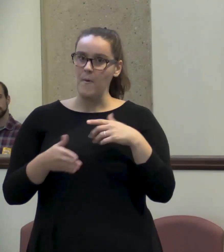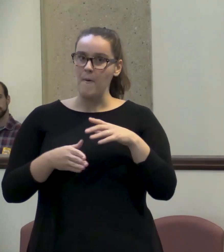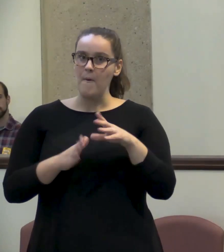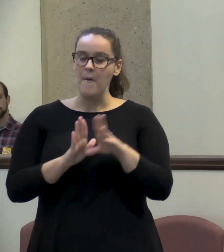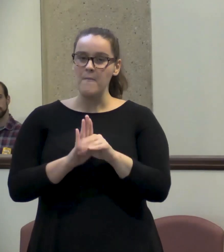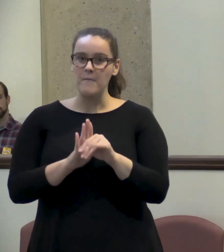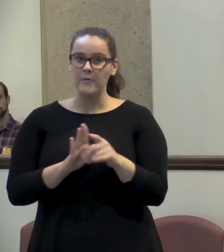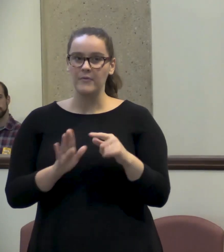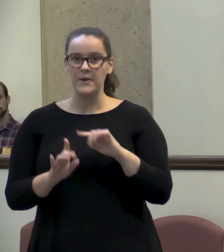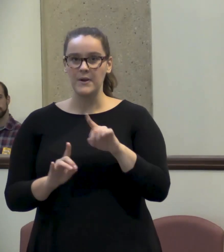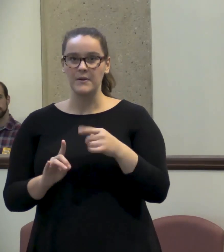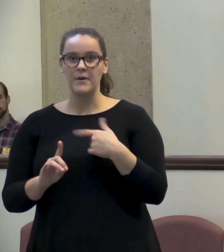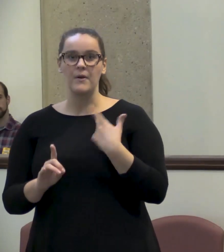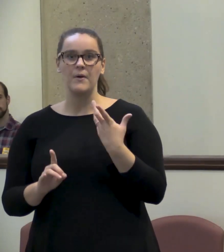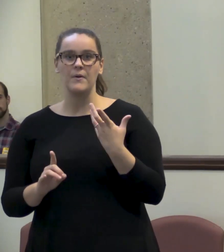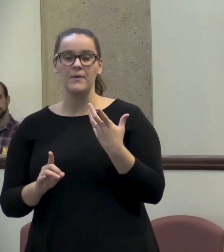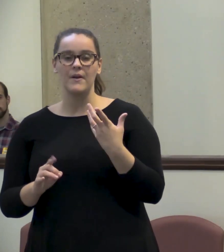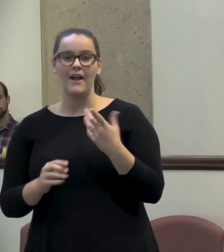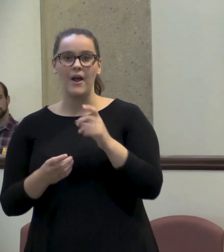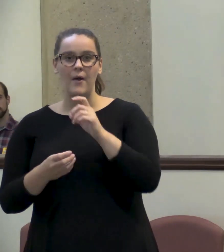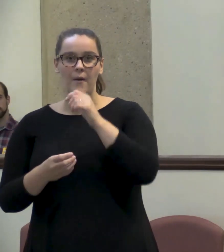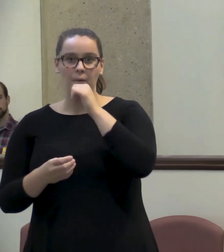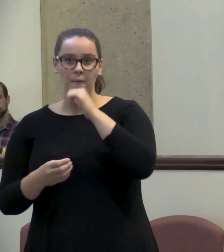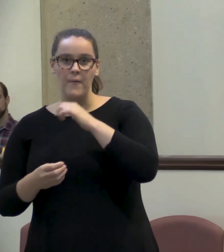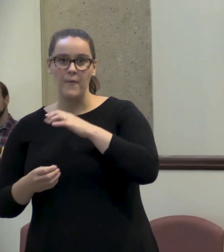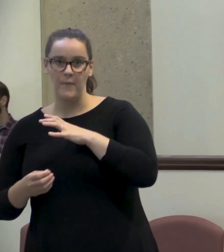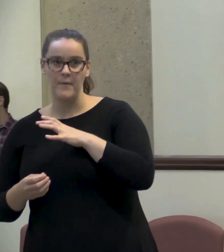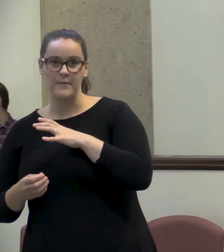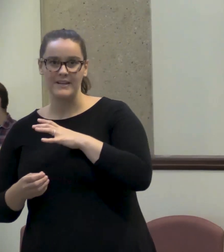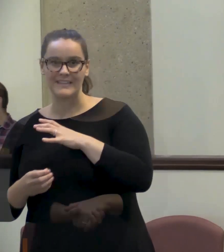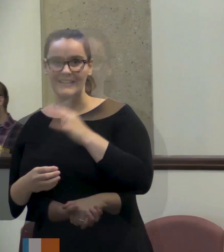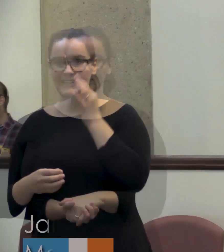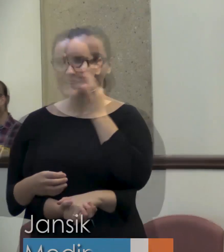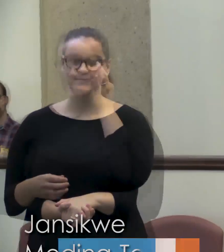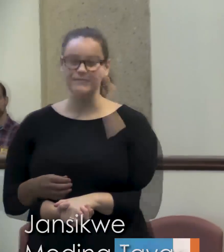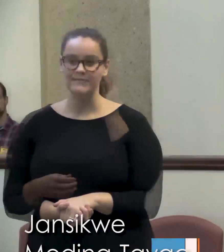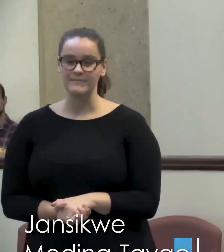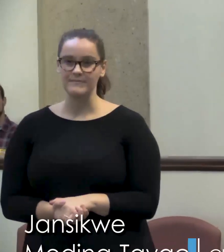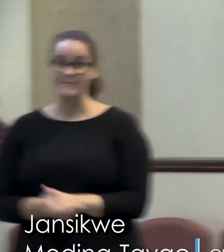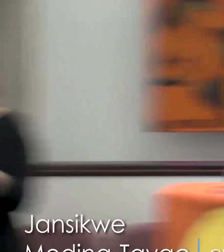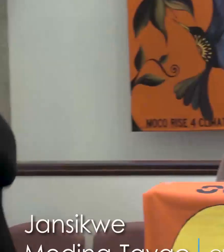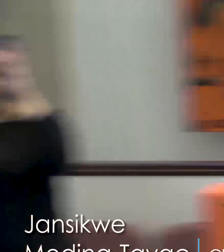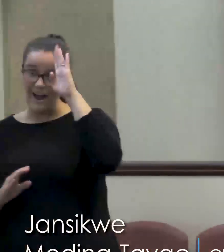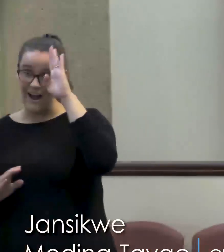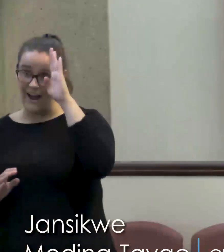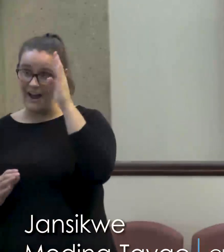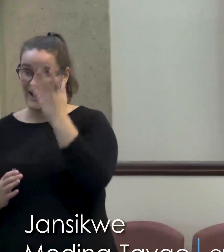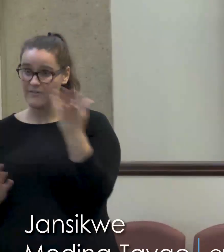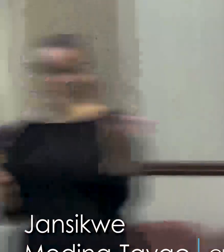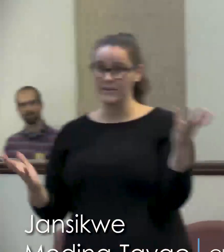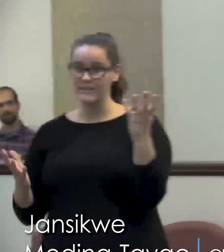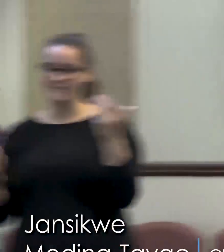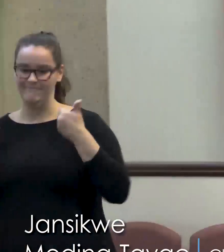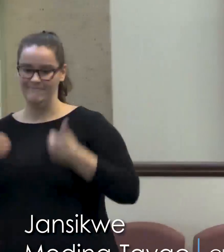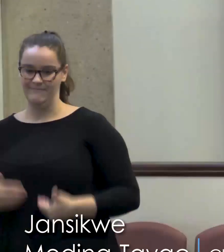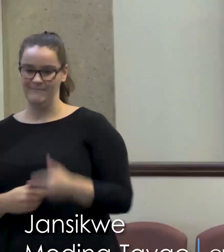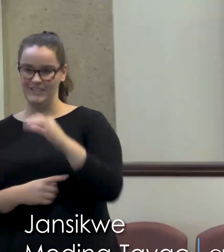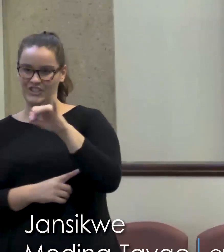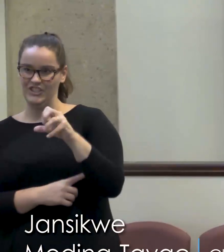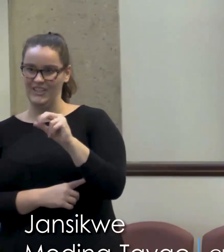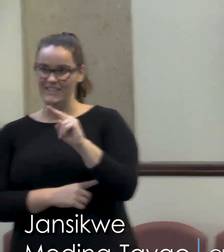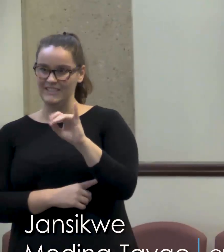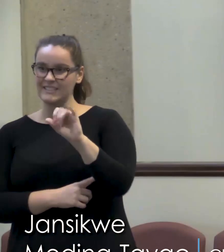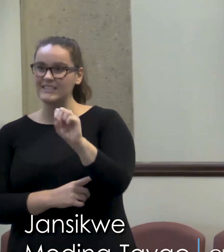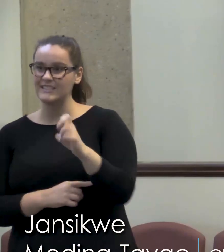very excited to introduce our next speaker, Jansi. Hi everyone, I'm Jansikwe Medina-Tayac.